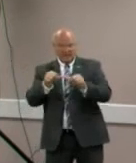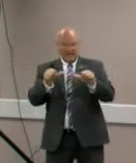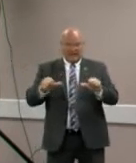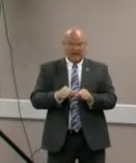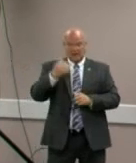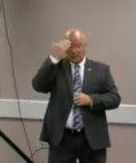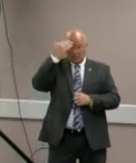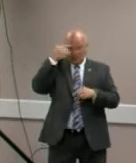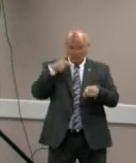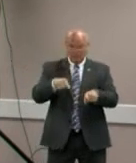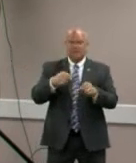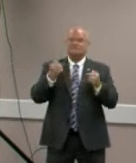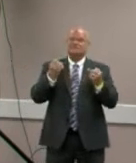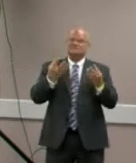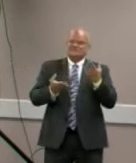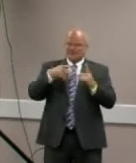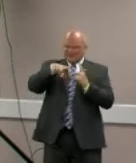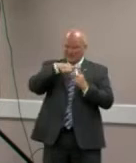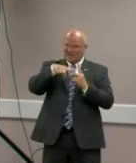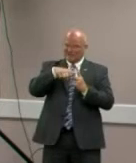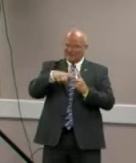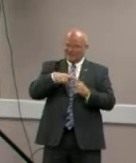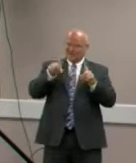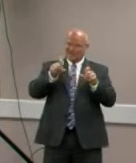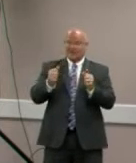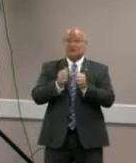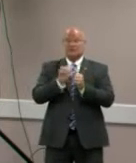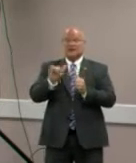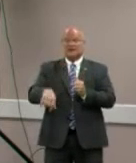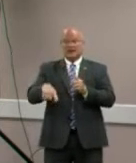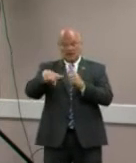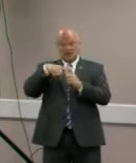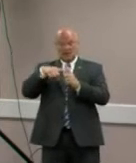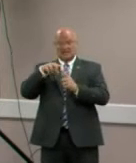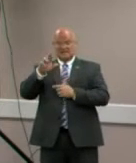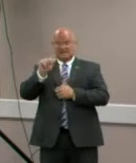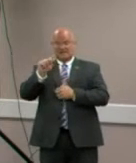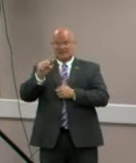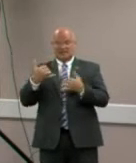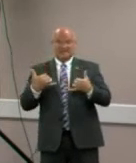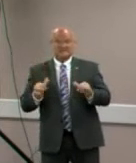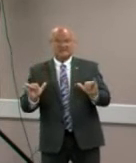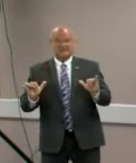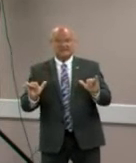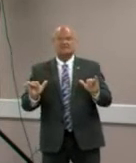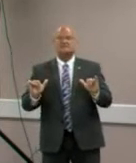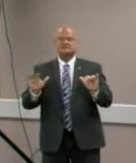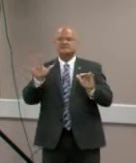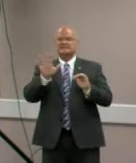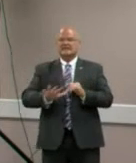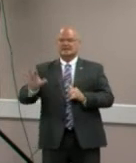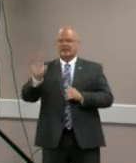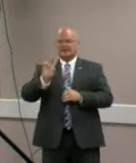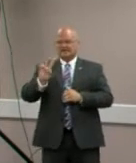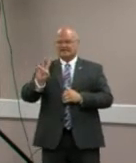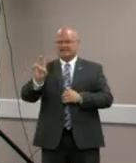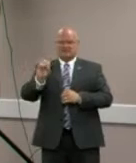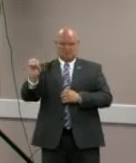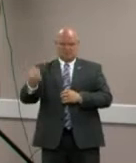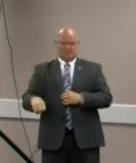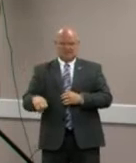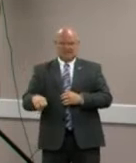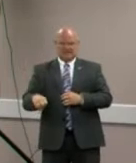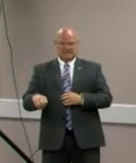we're probably going to get a lot of positive tests, even with that, our positivity rate looks like it's about